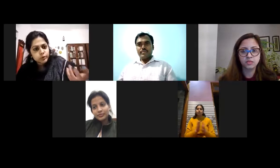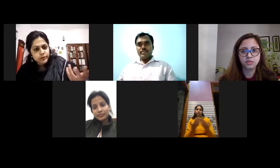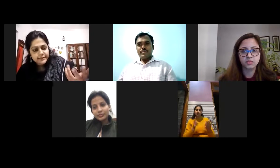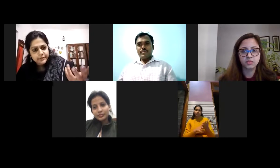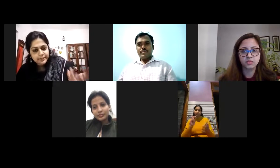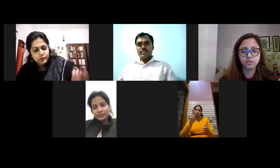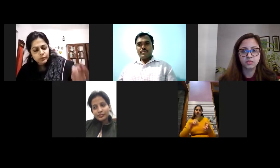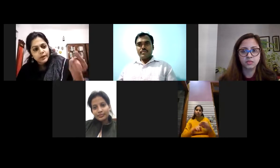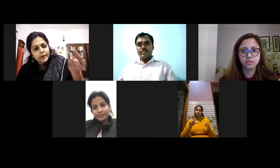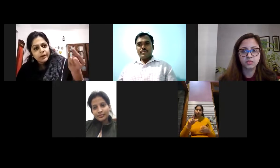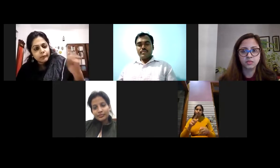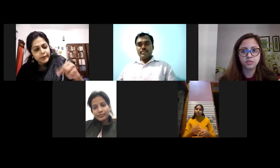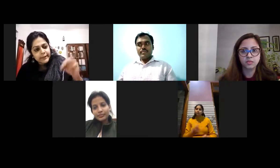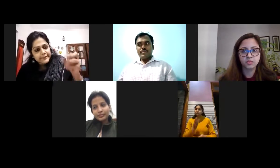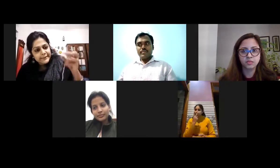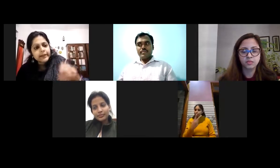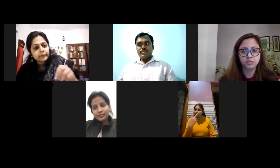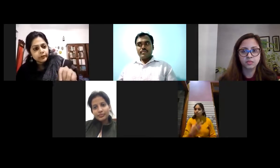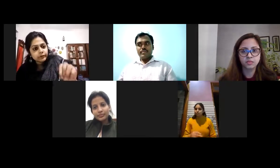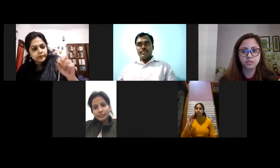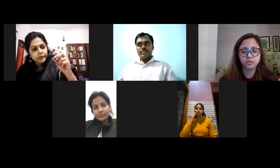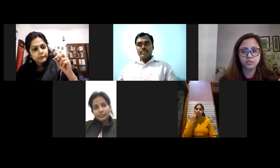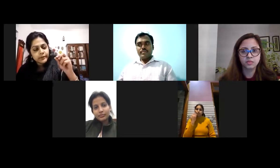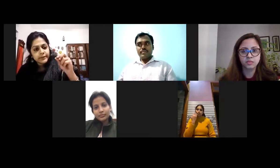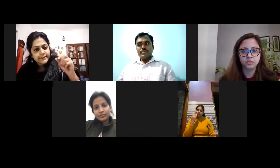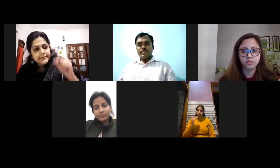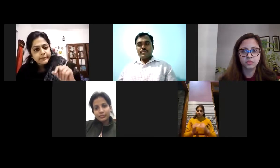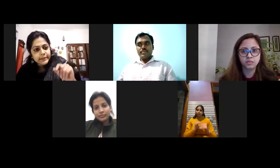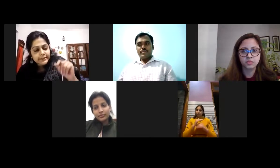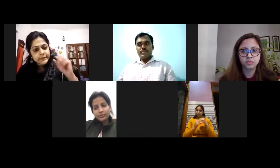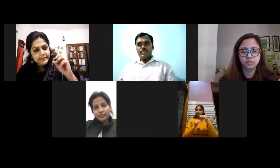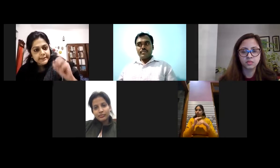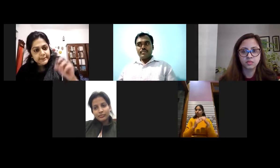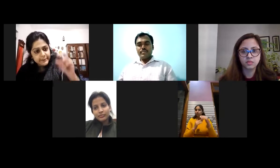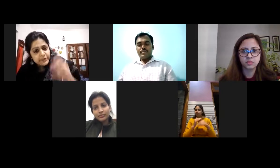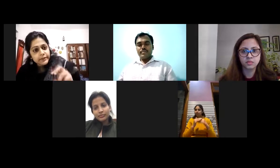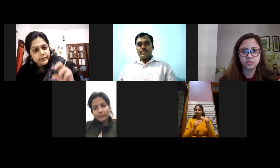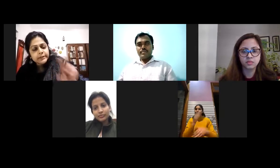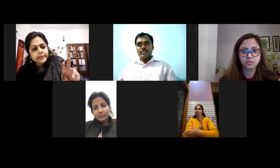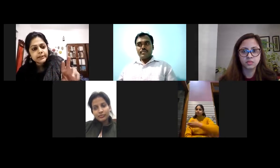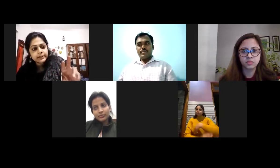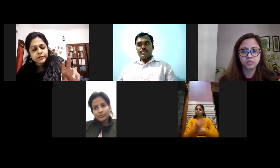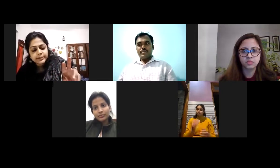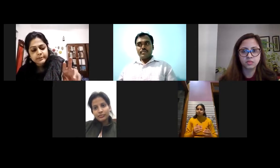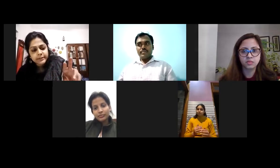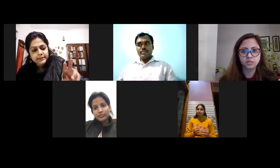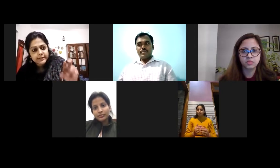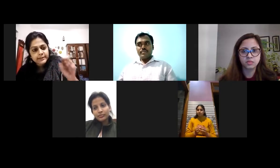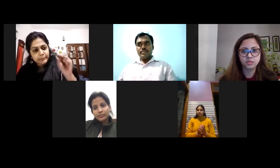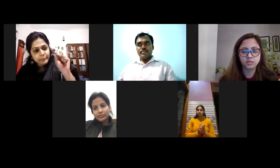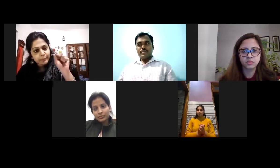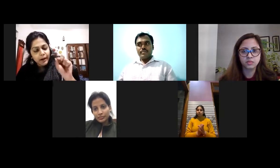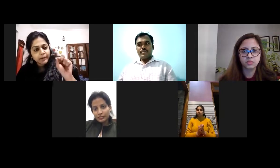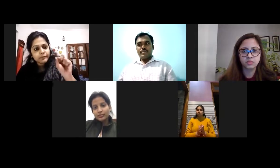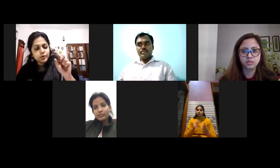of bourgeois sensibility. So when, let's say, there's a recovery of it from, let's say, disability studies, especially within literary and cultural disability study, there's